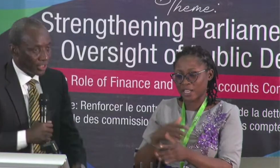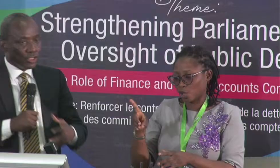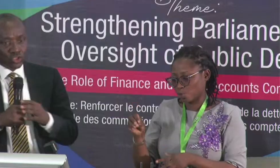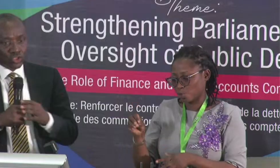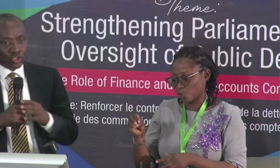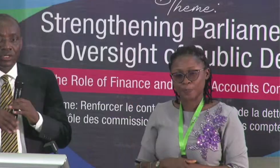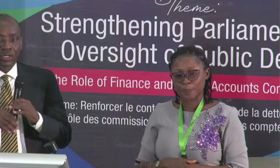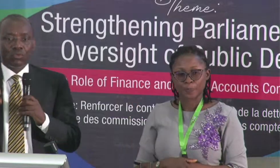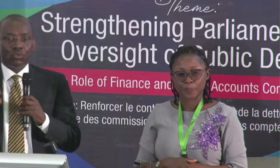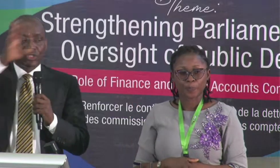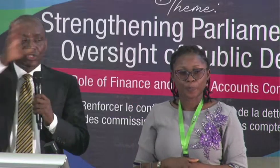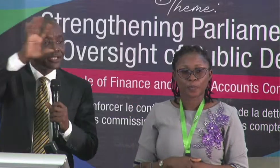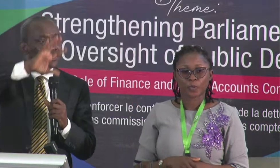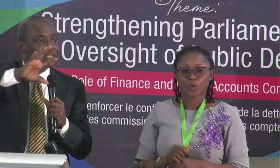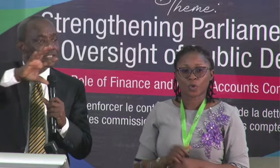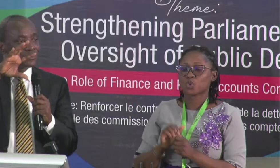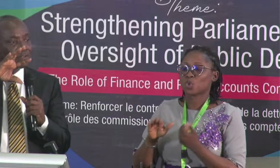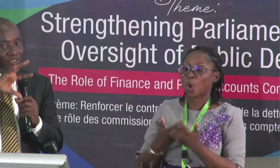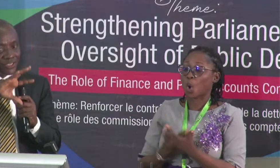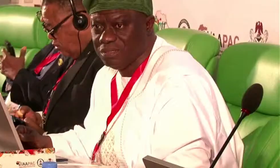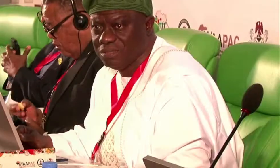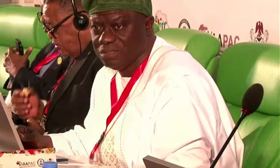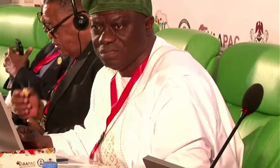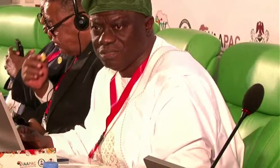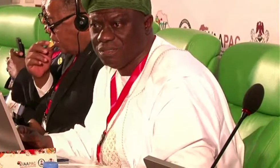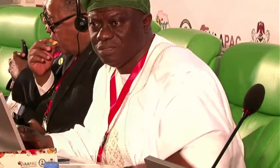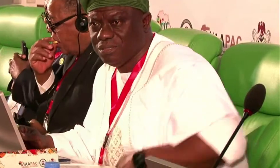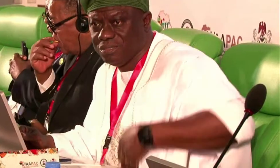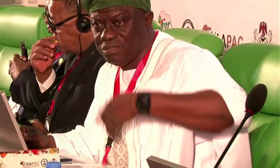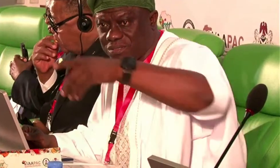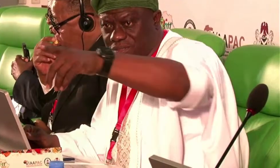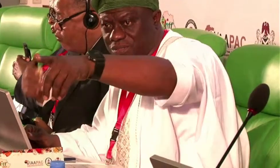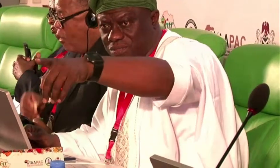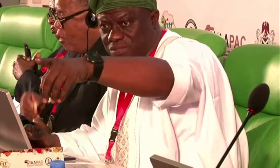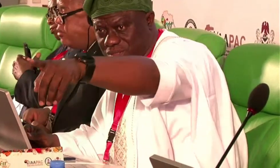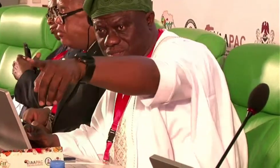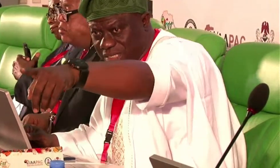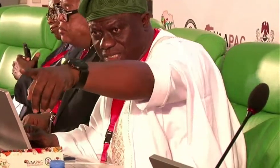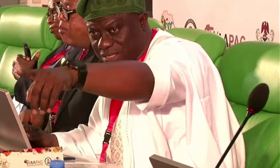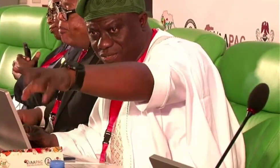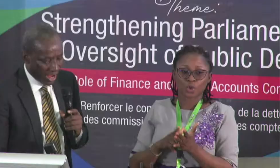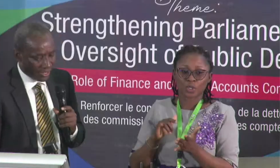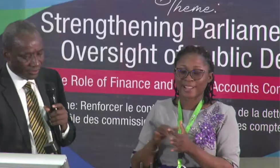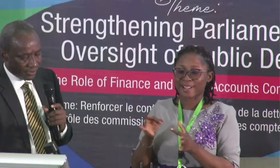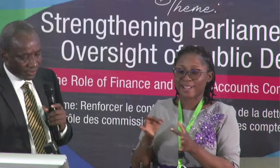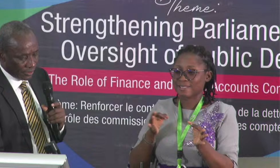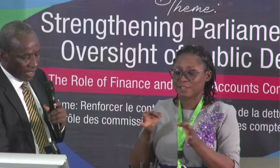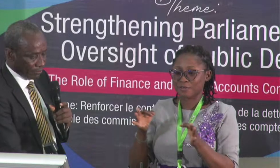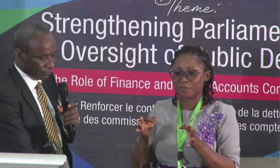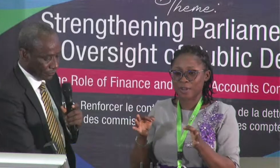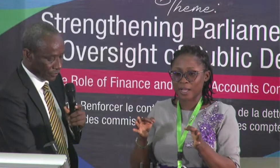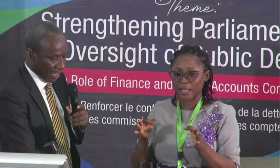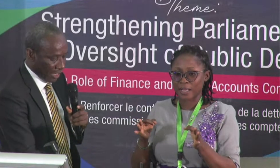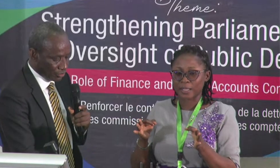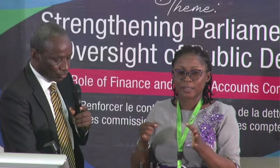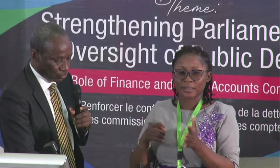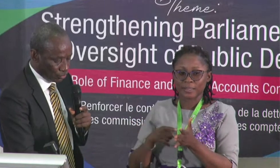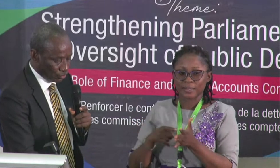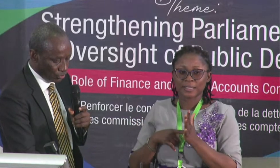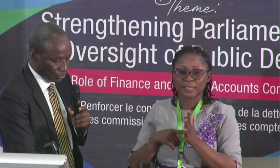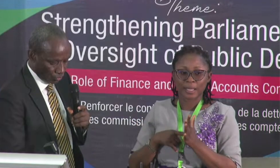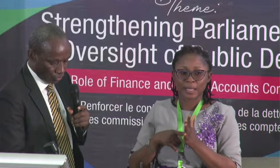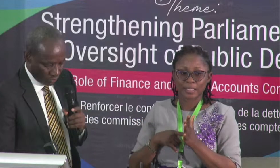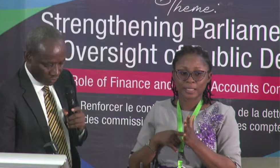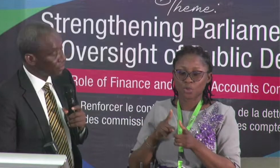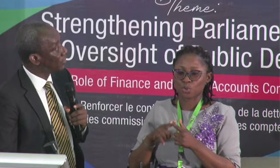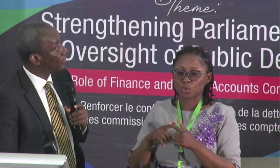Okay, so with all these various laws that define debt